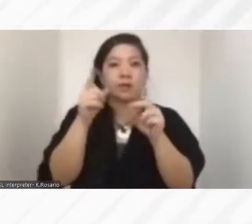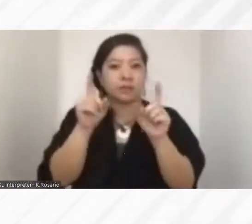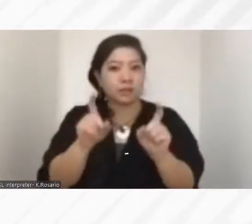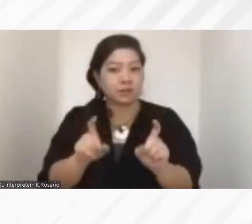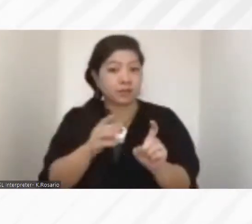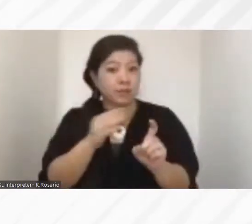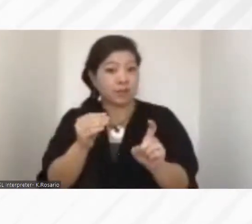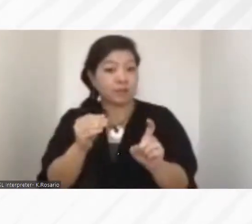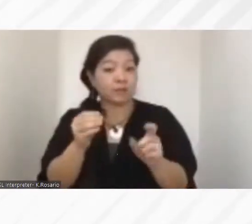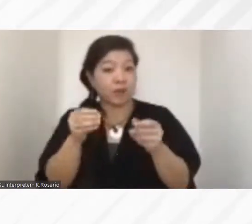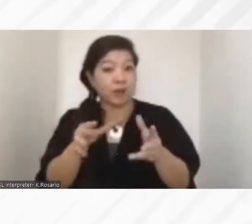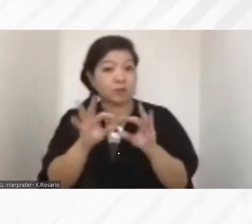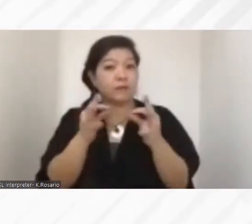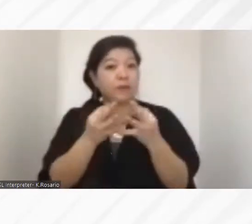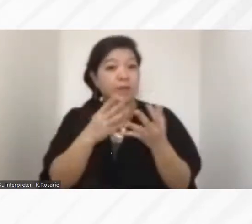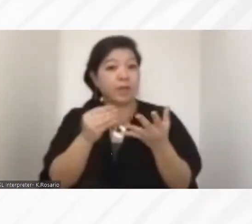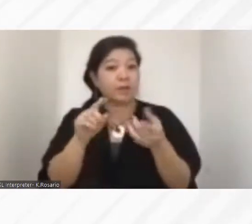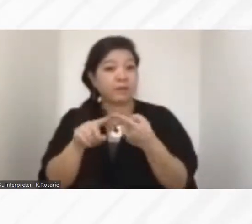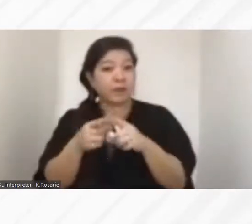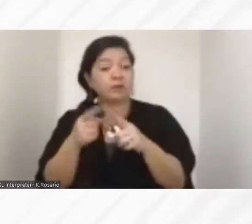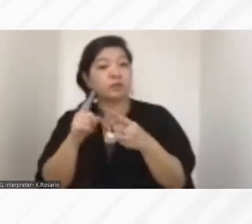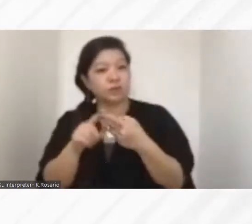attributing the loss of family and friends to the virus.